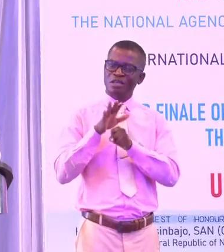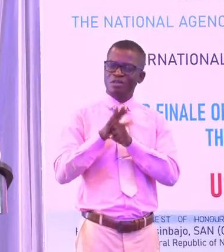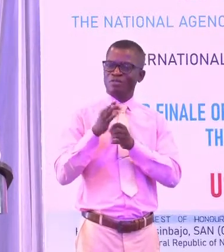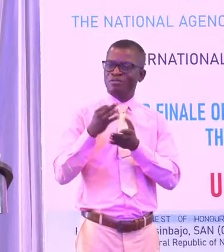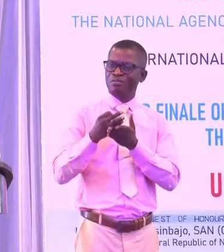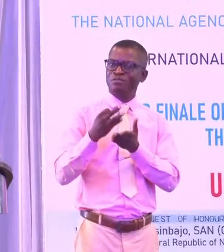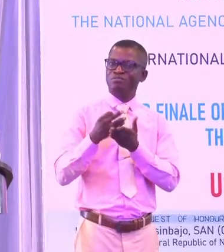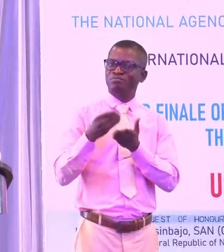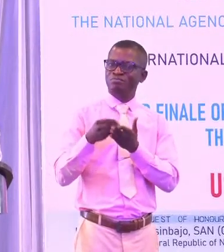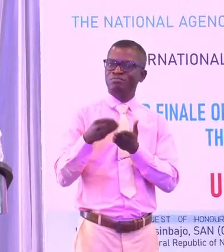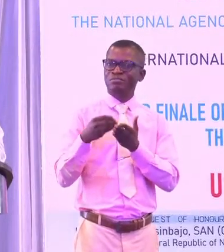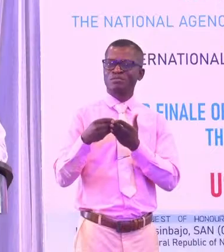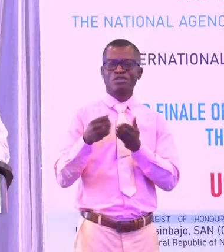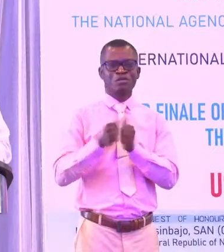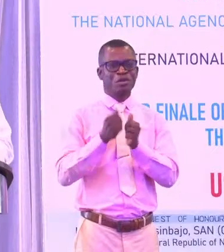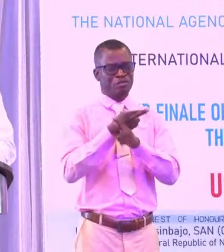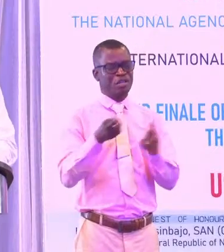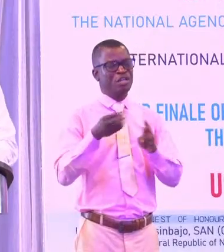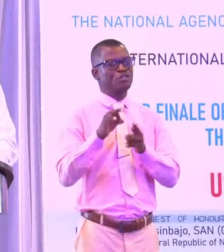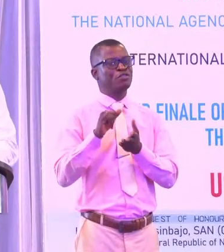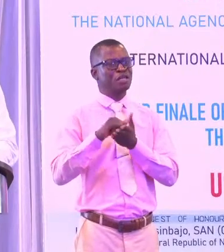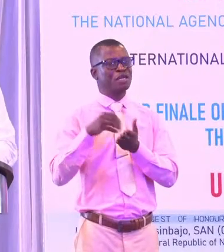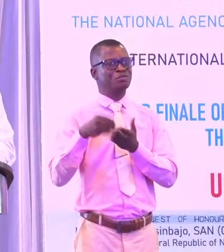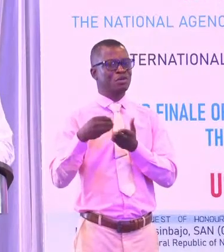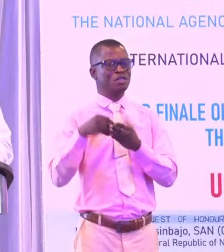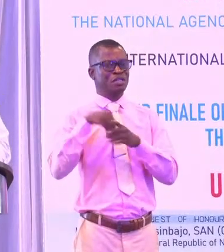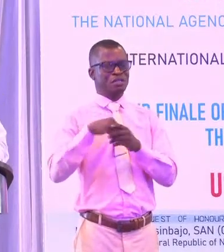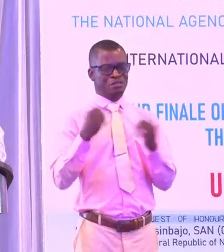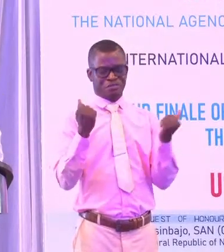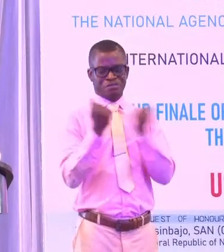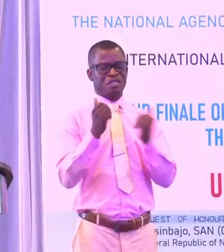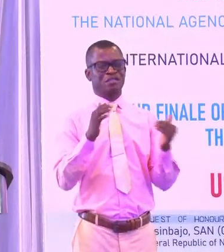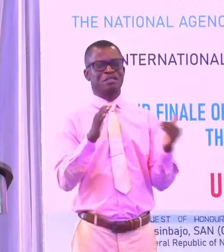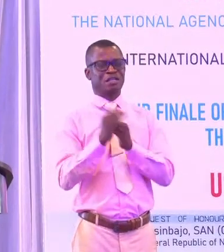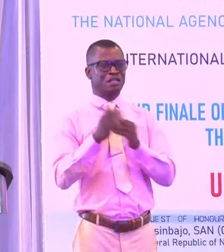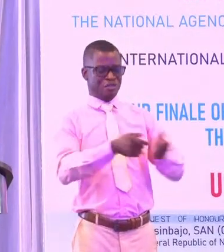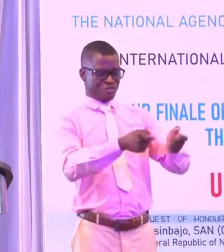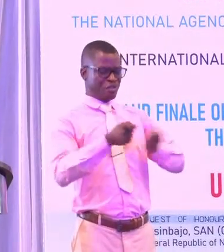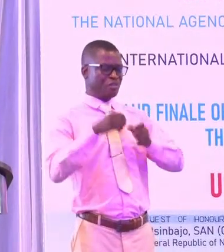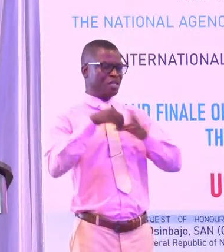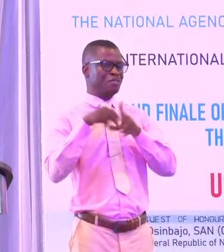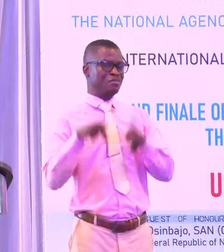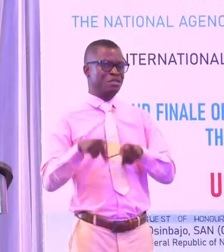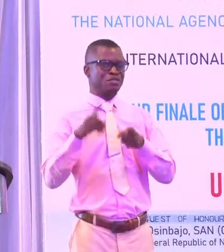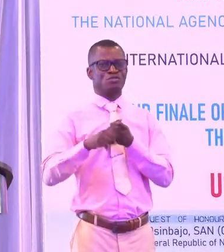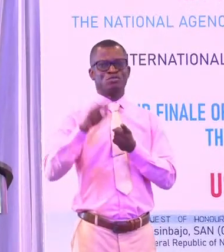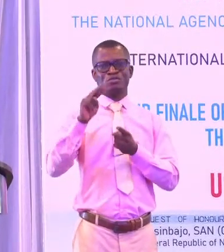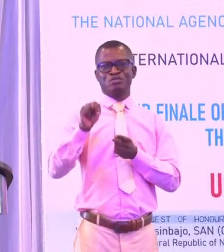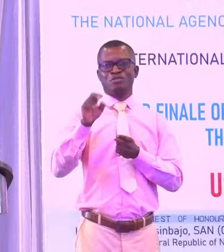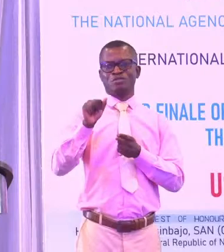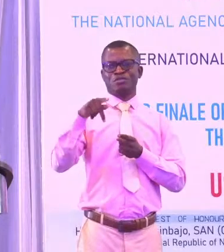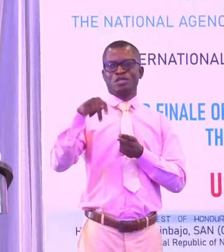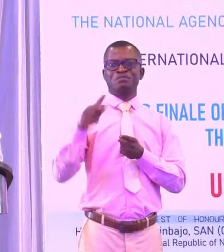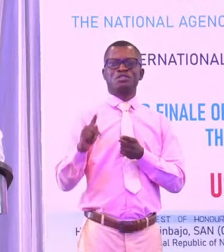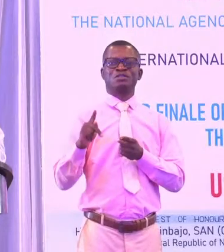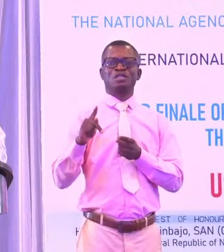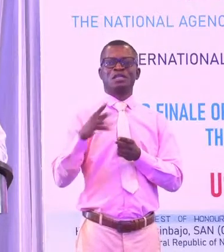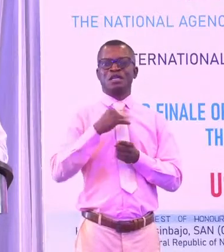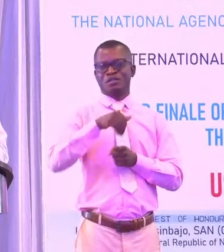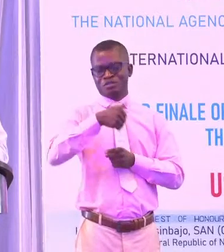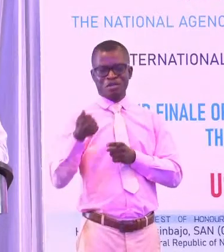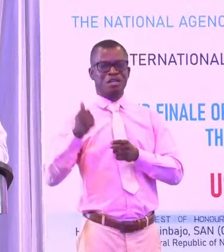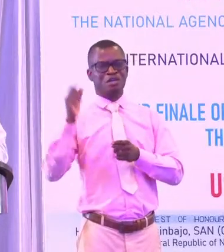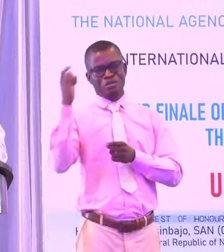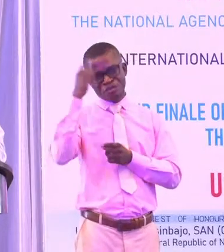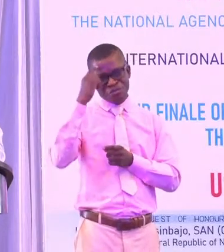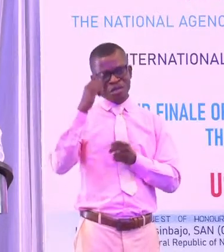as well as release of such funds to the fight against trafficking in persons to NAPTIP and other government ministries, departments, and